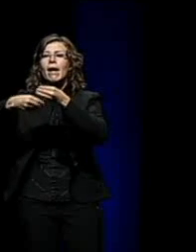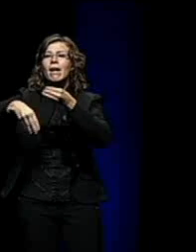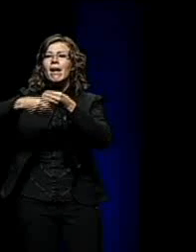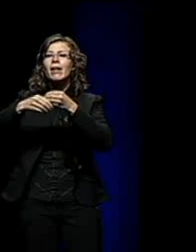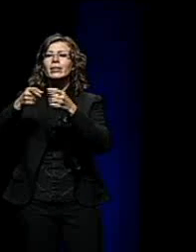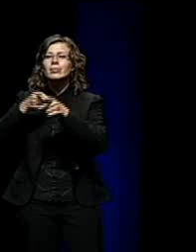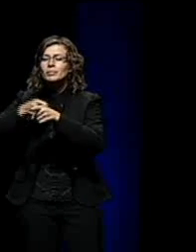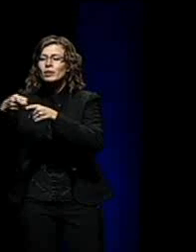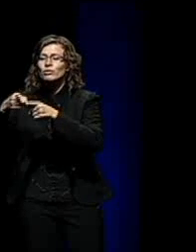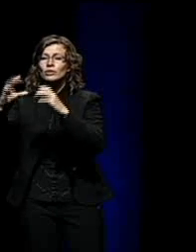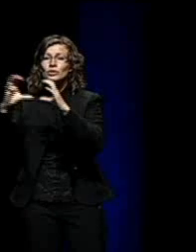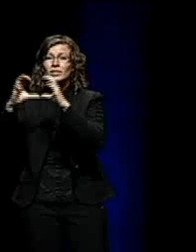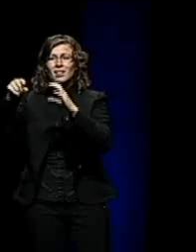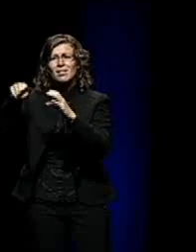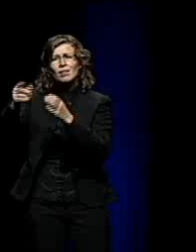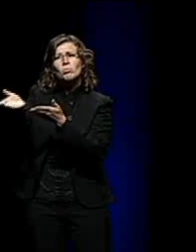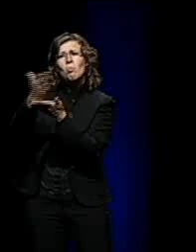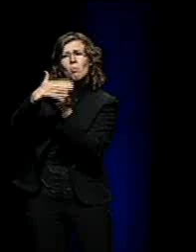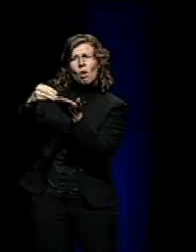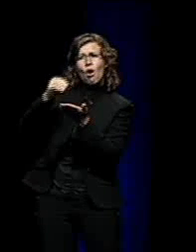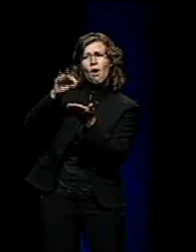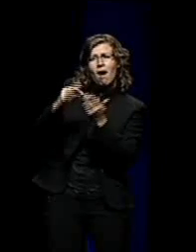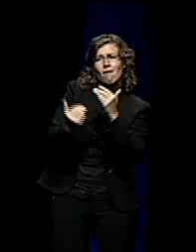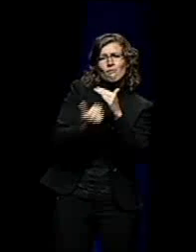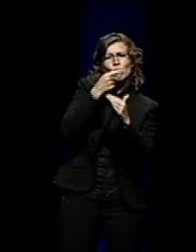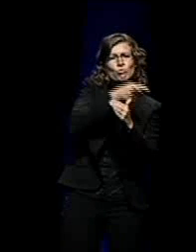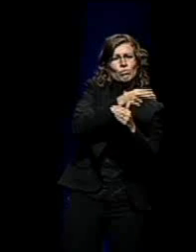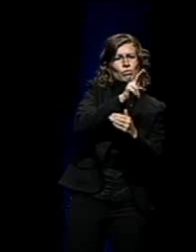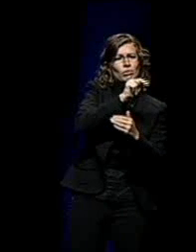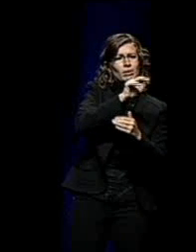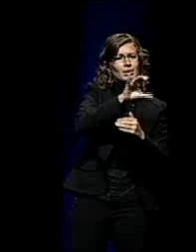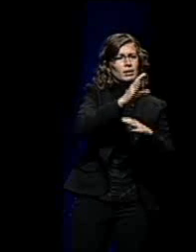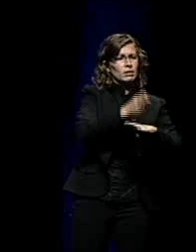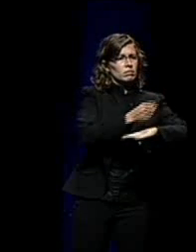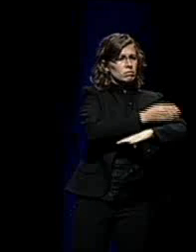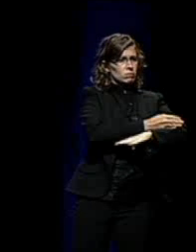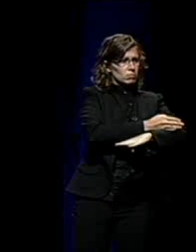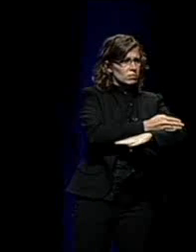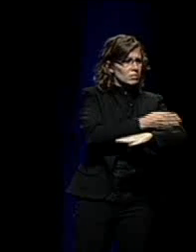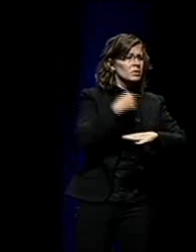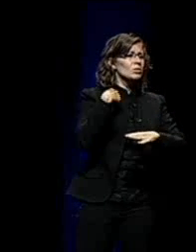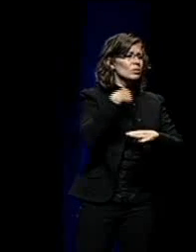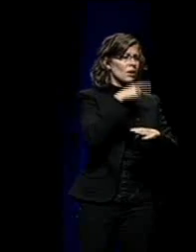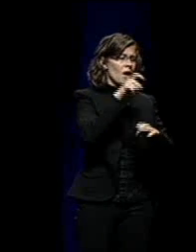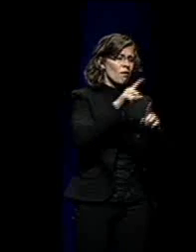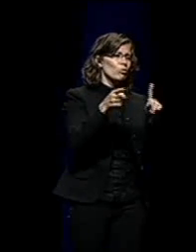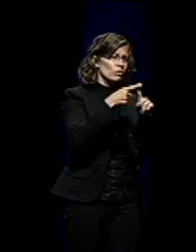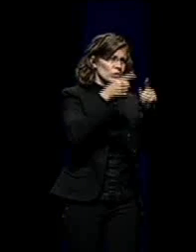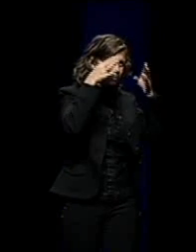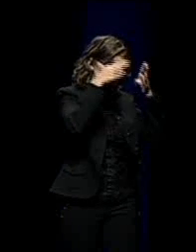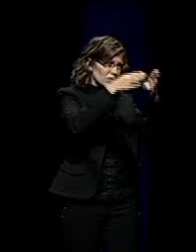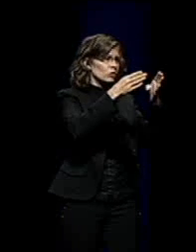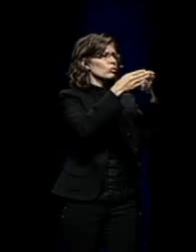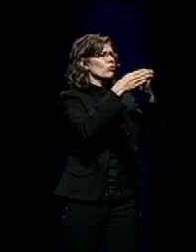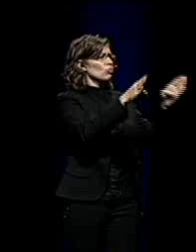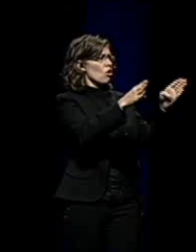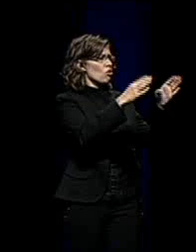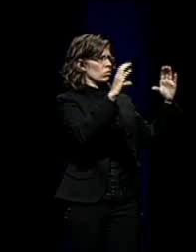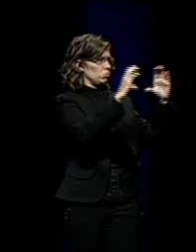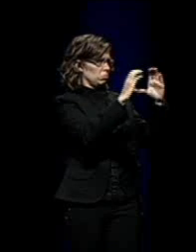NIC enhancements. And while we must focus on the NIC generalist first, then we move forward to what